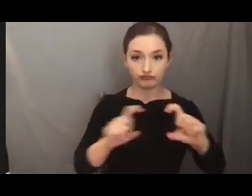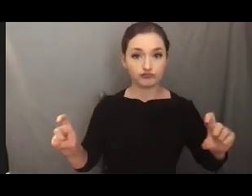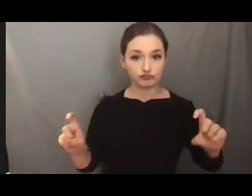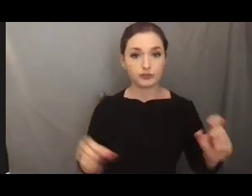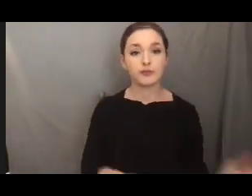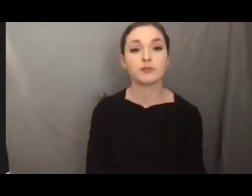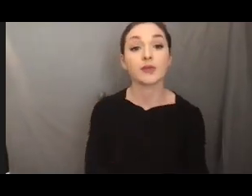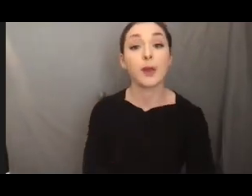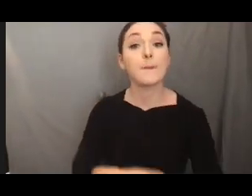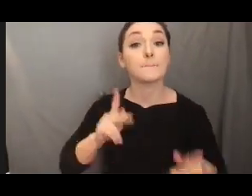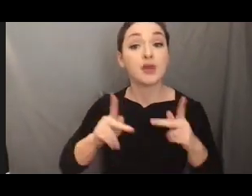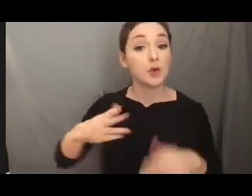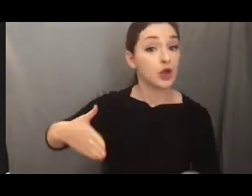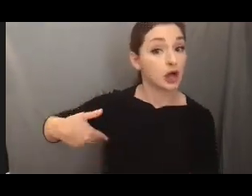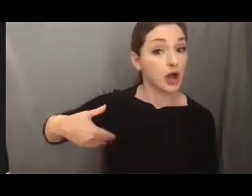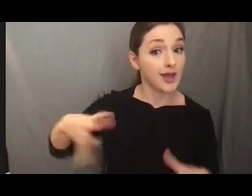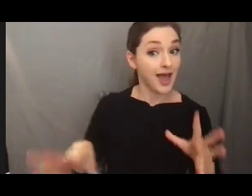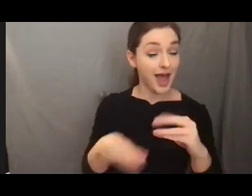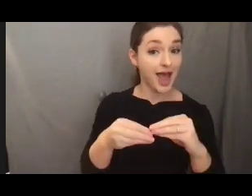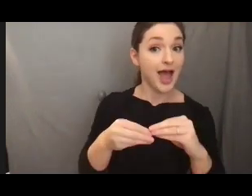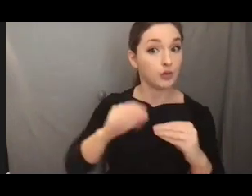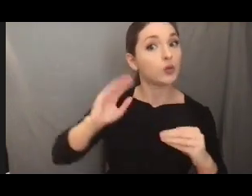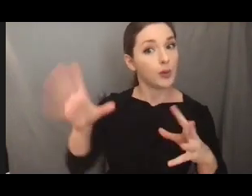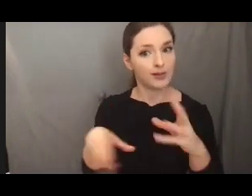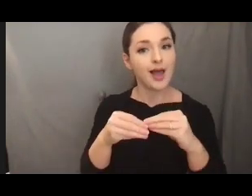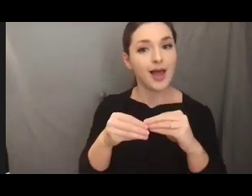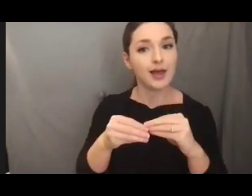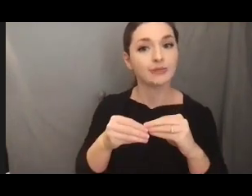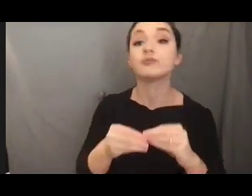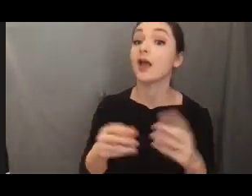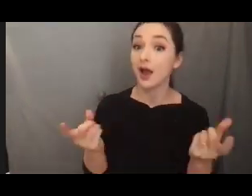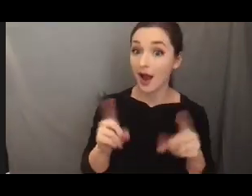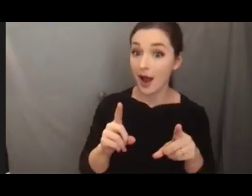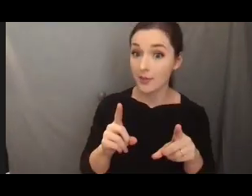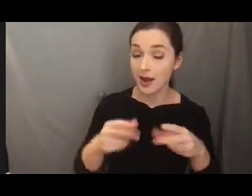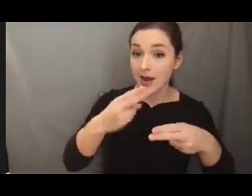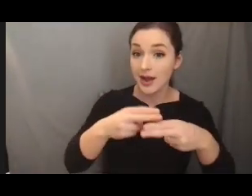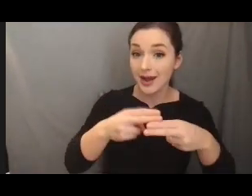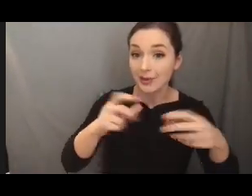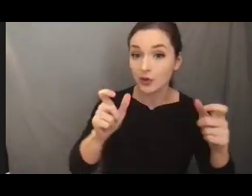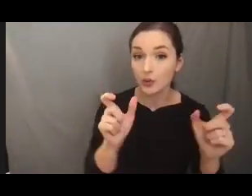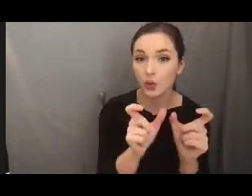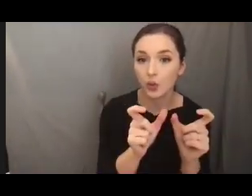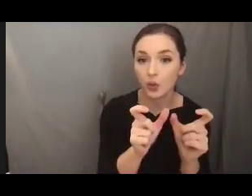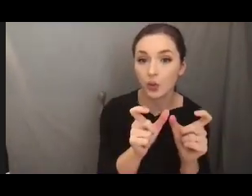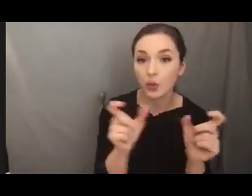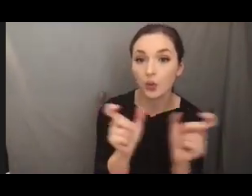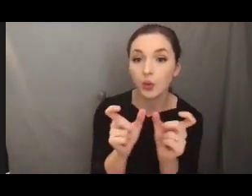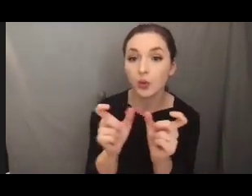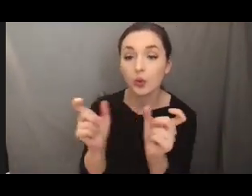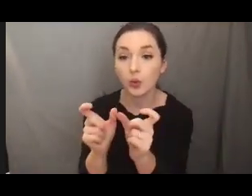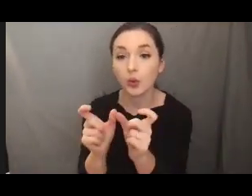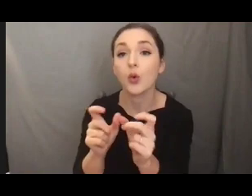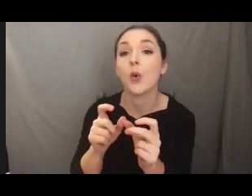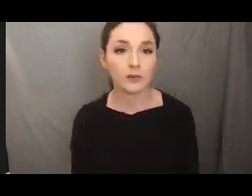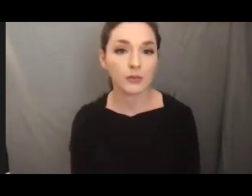happen is the font's going to have to get smaller. Right. Because we'll be out of space up there, right? So they'll Yeah. decrease the font size to get all the rest of them in there.